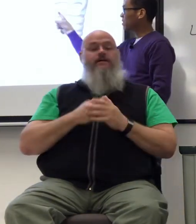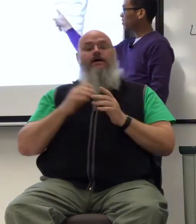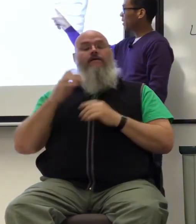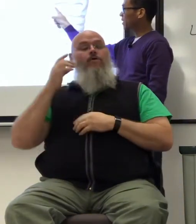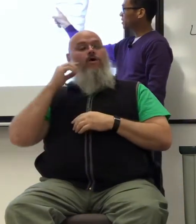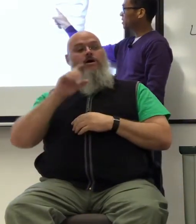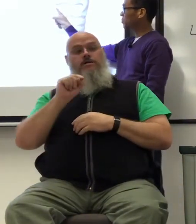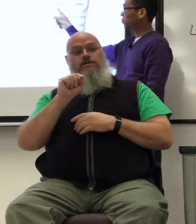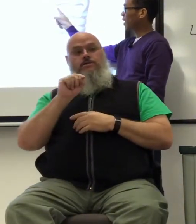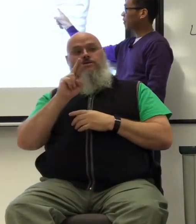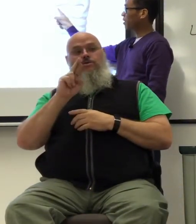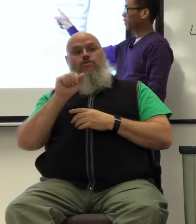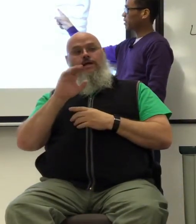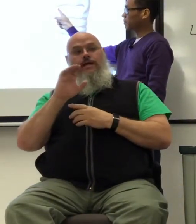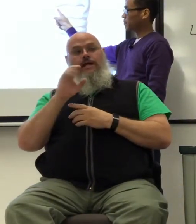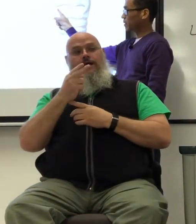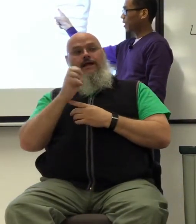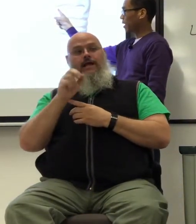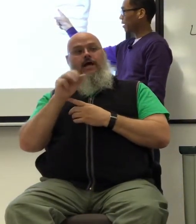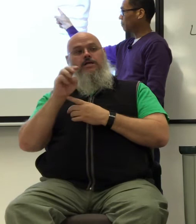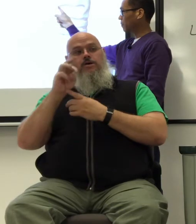do is they'll make an incision through that ligament.